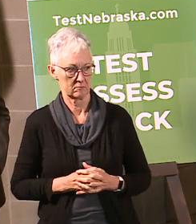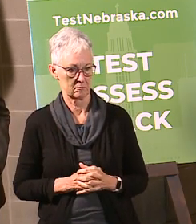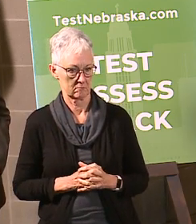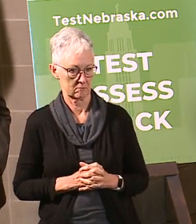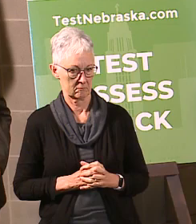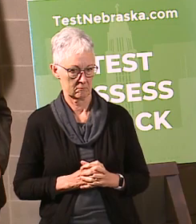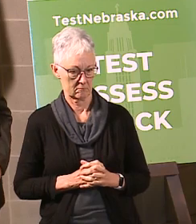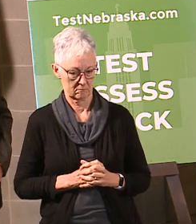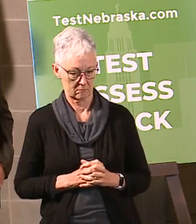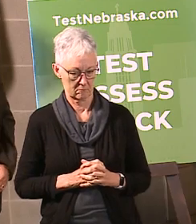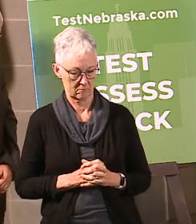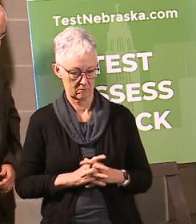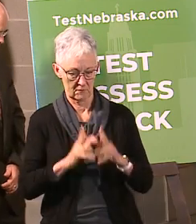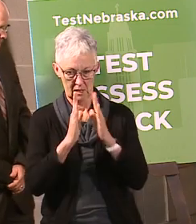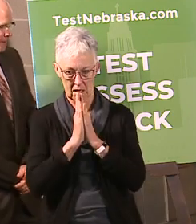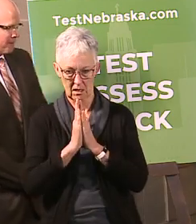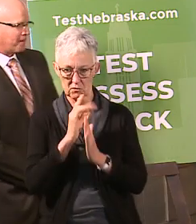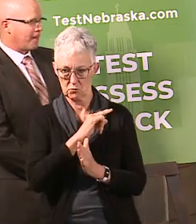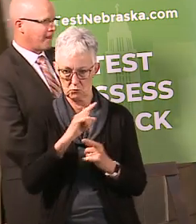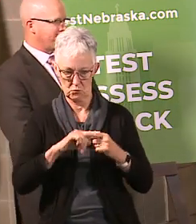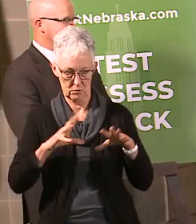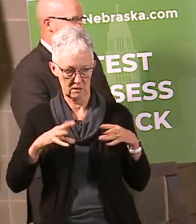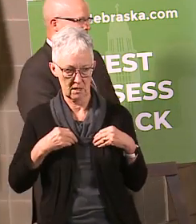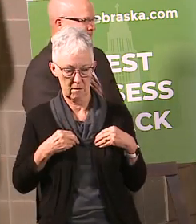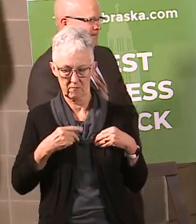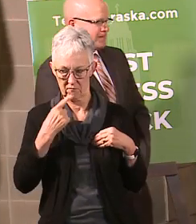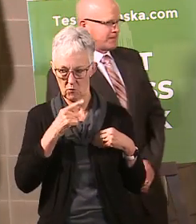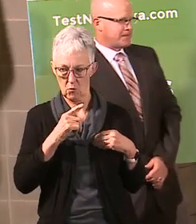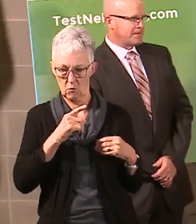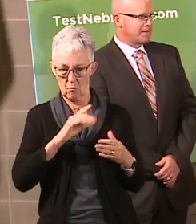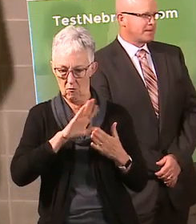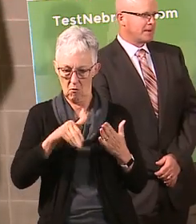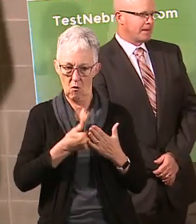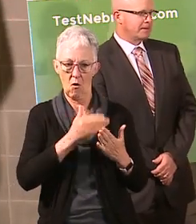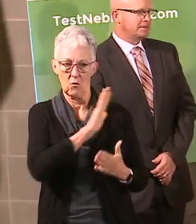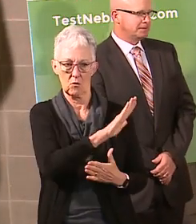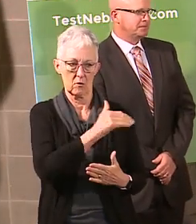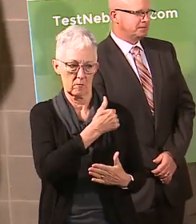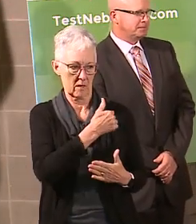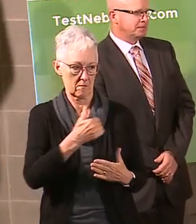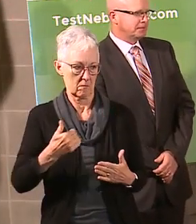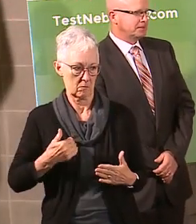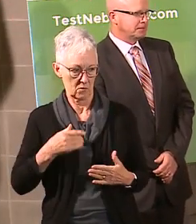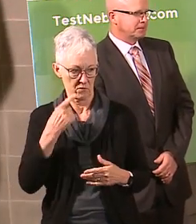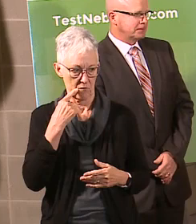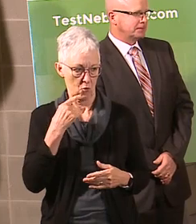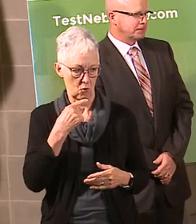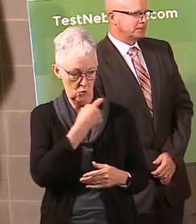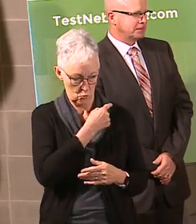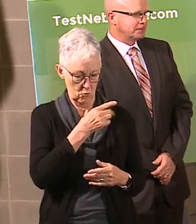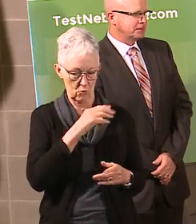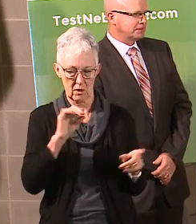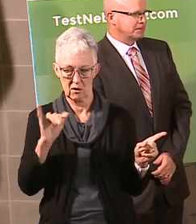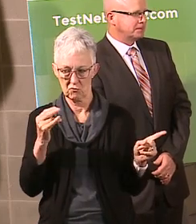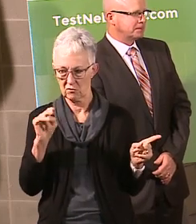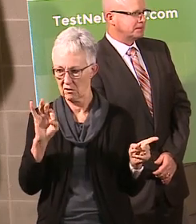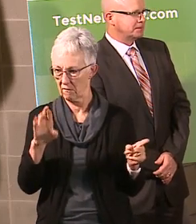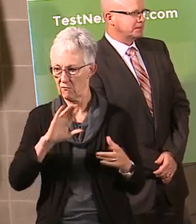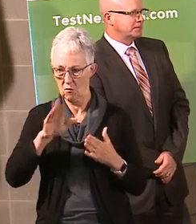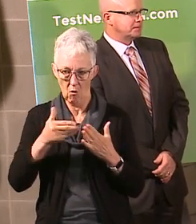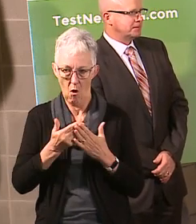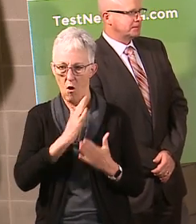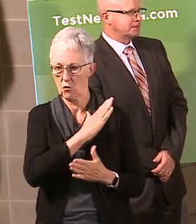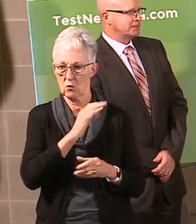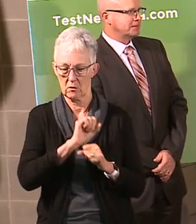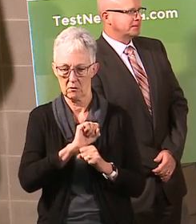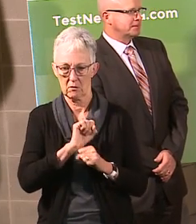And ask you to accept this on behalf of your members, for both you and Jennifer. We're grateful for all your work, and I believe that facility